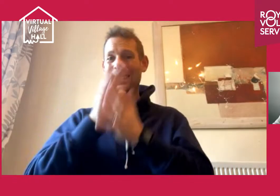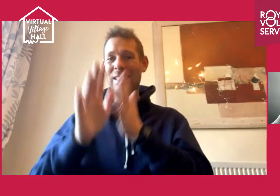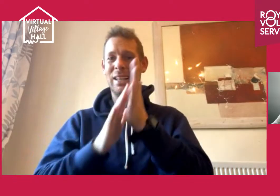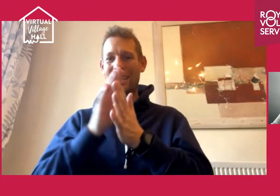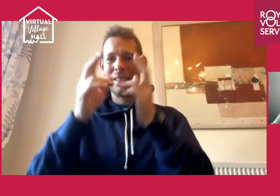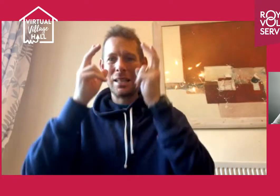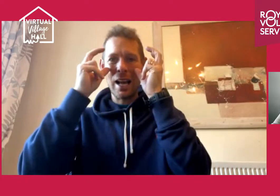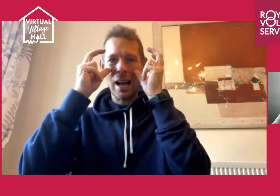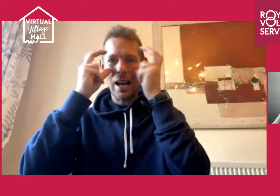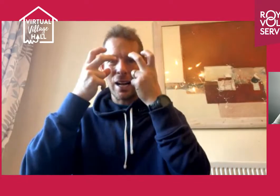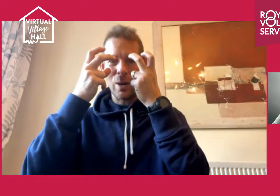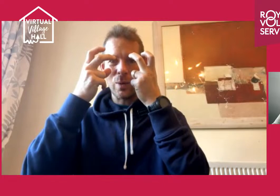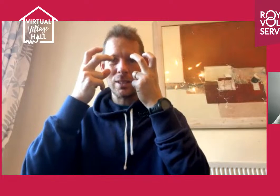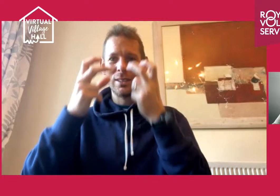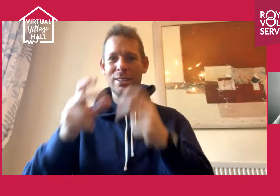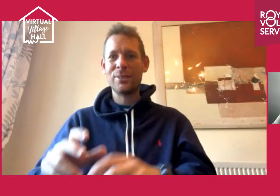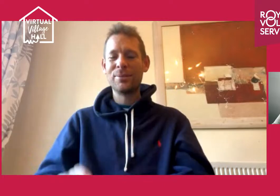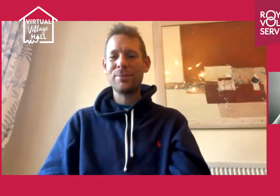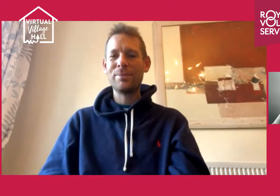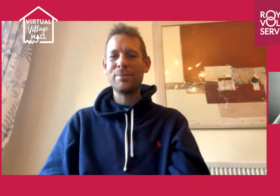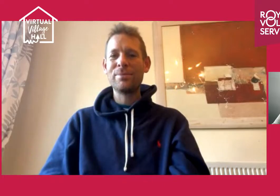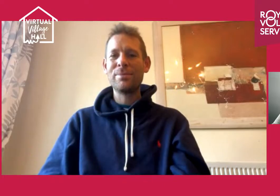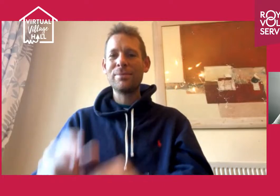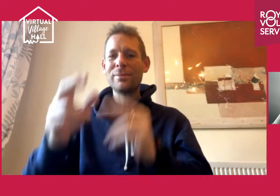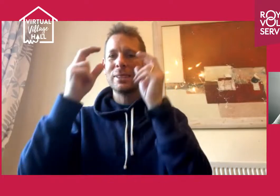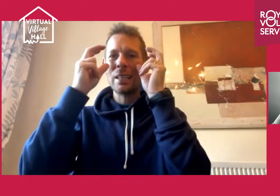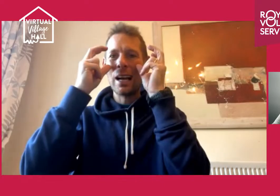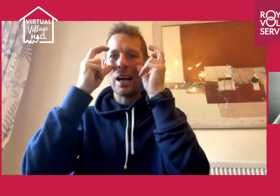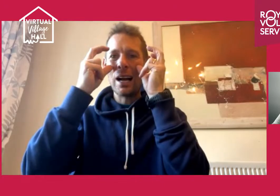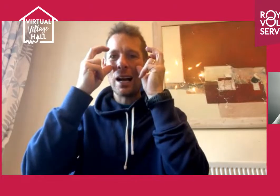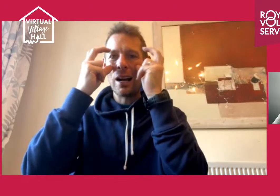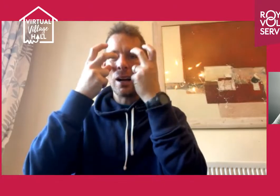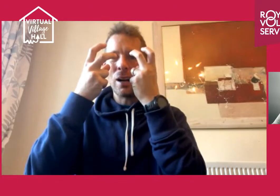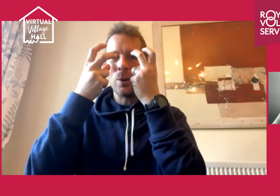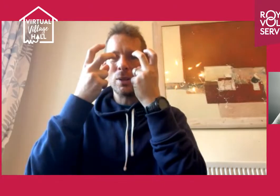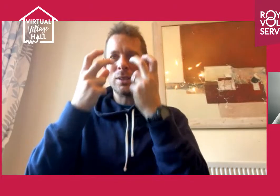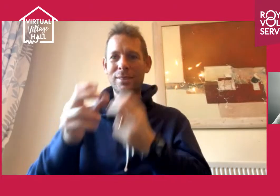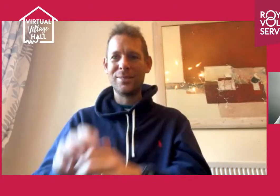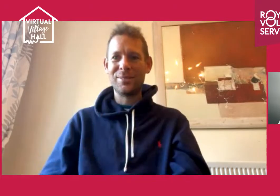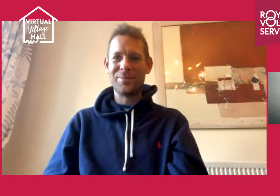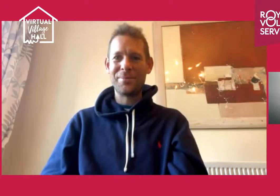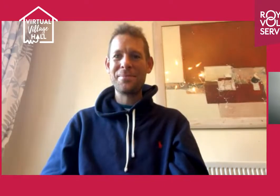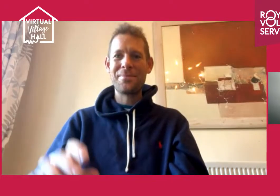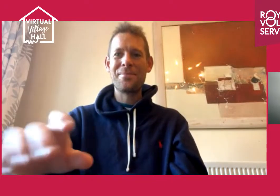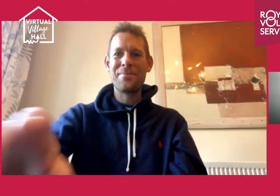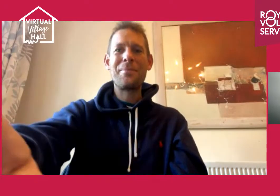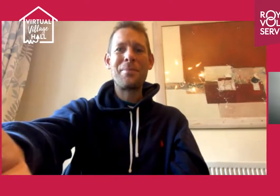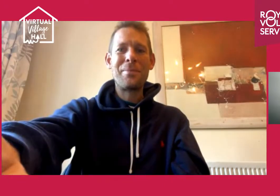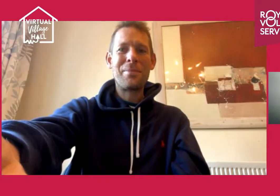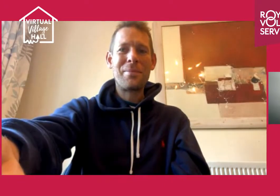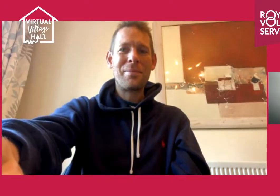too. So Joan was asking for, Jean was asking for the sign for